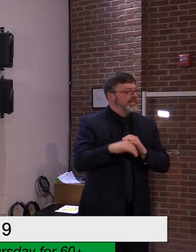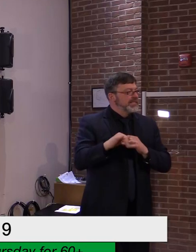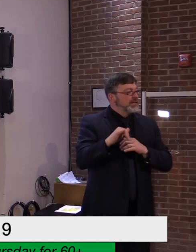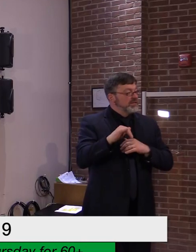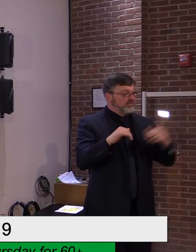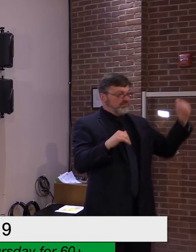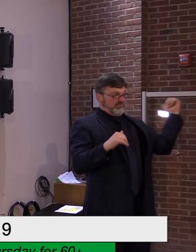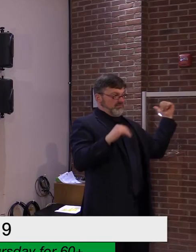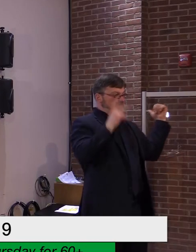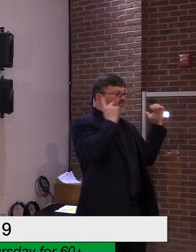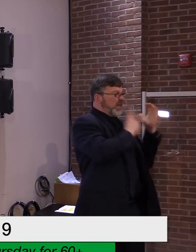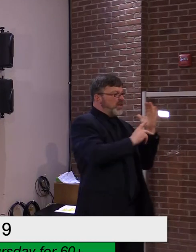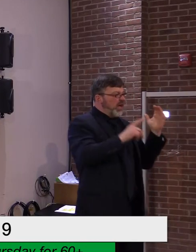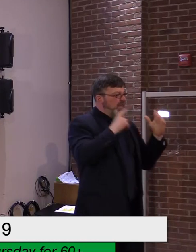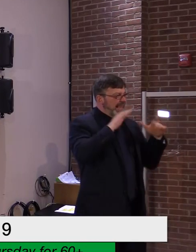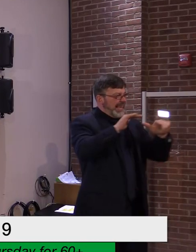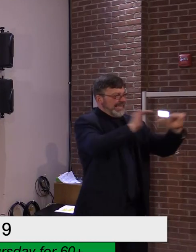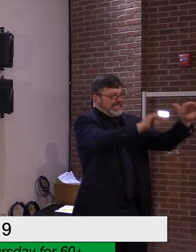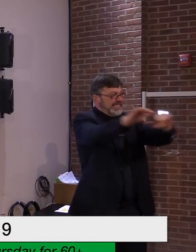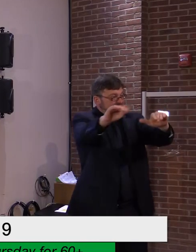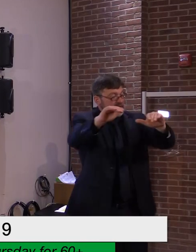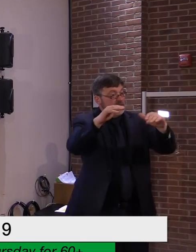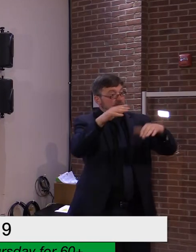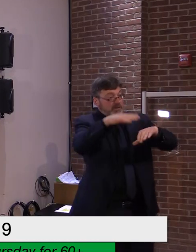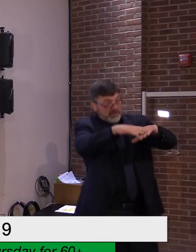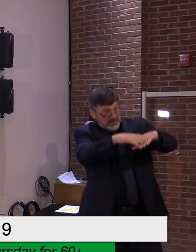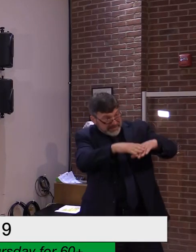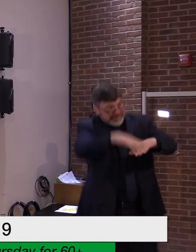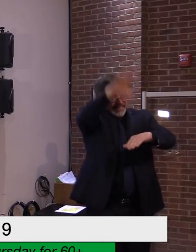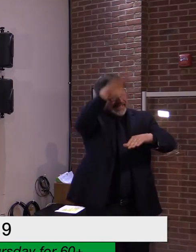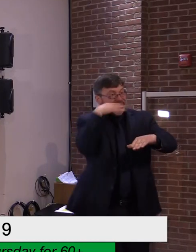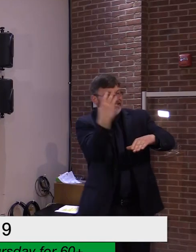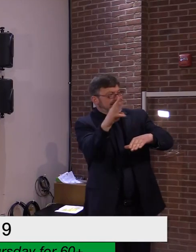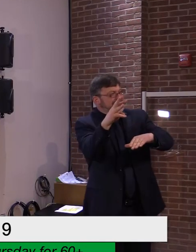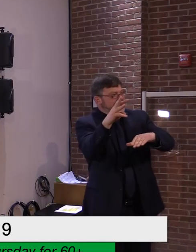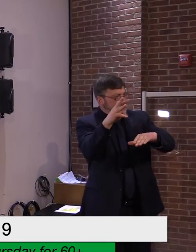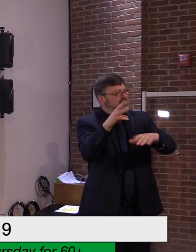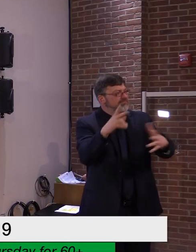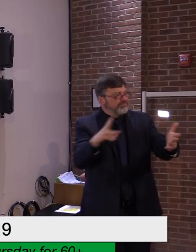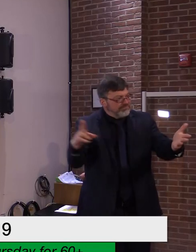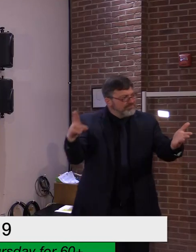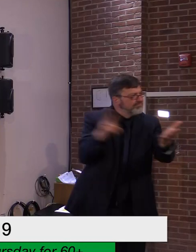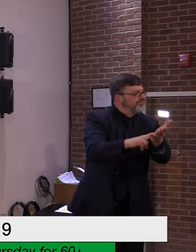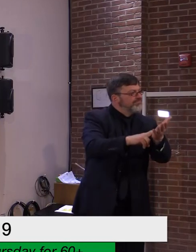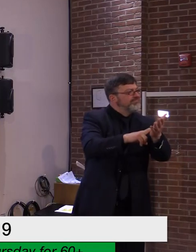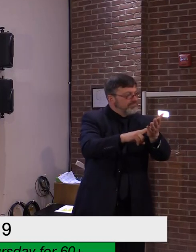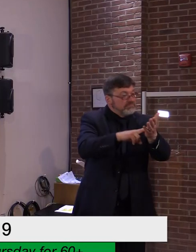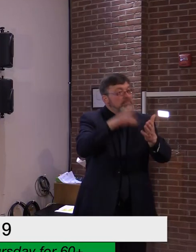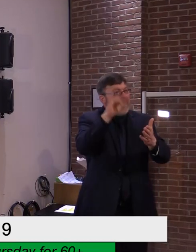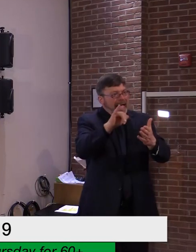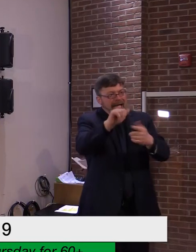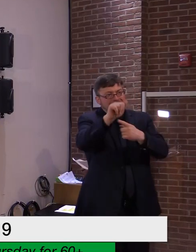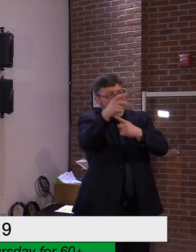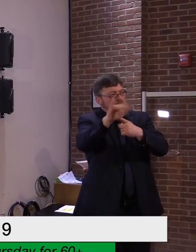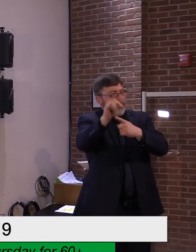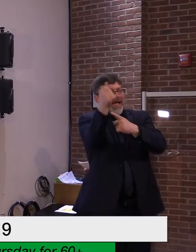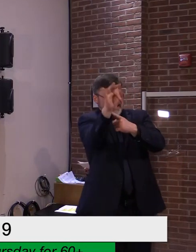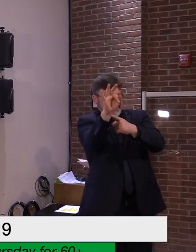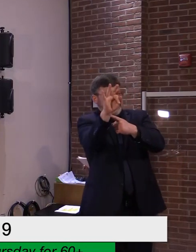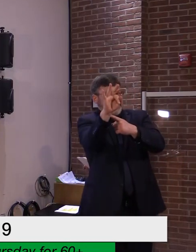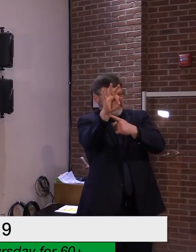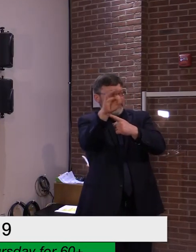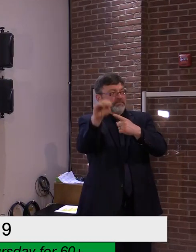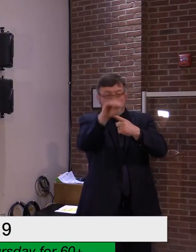be eligible to sign up by April 19th, with the next age band, 60 plus, opening this